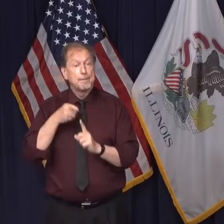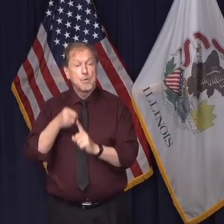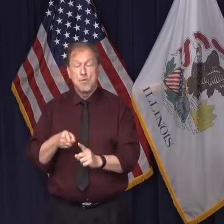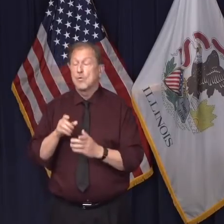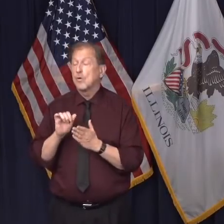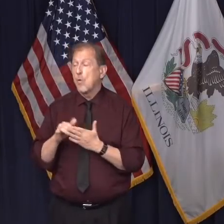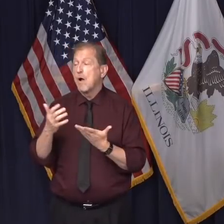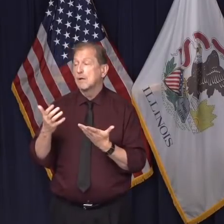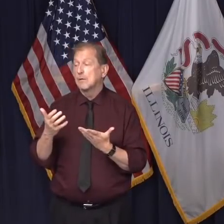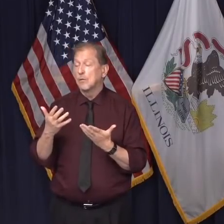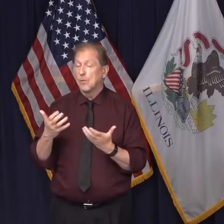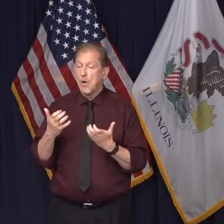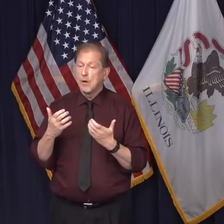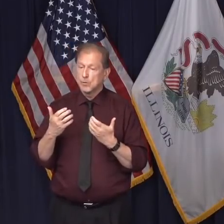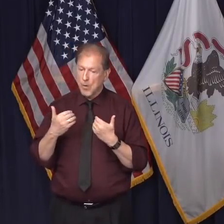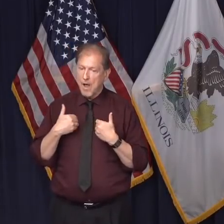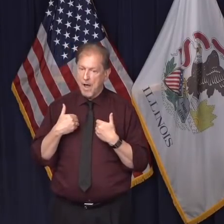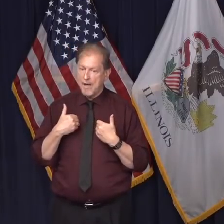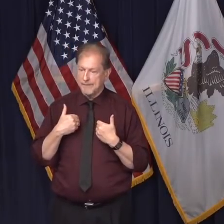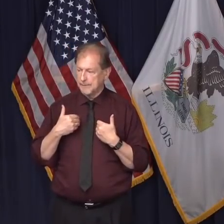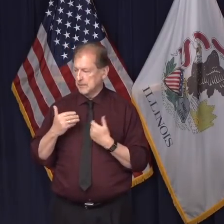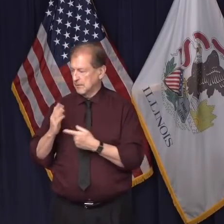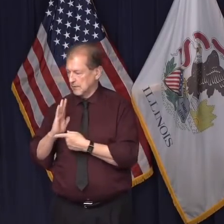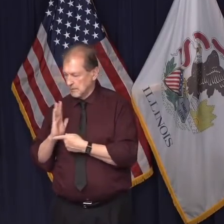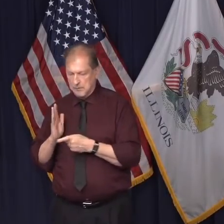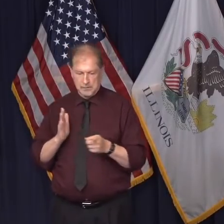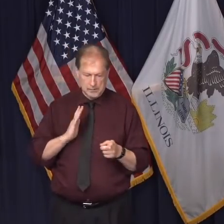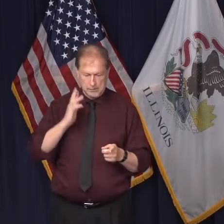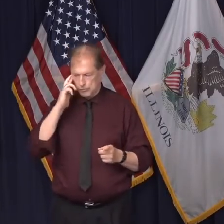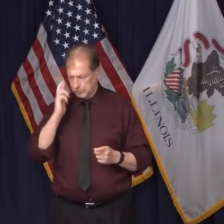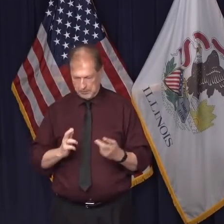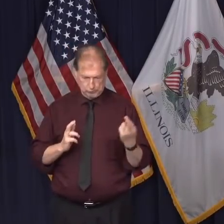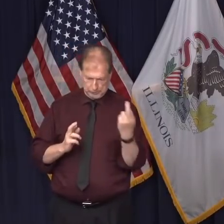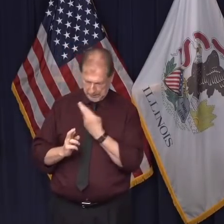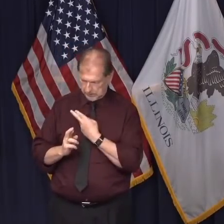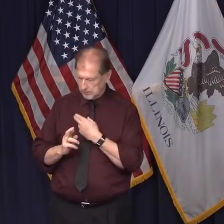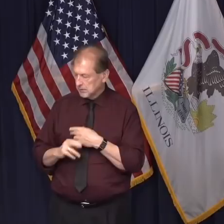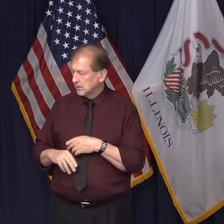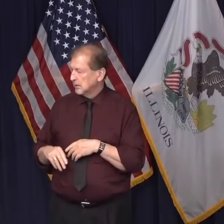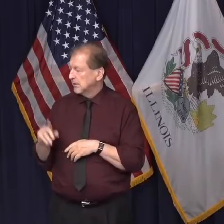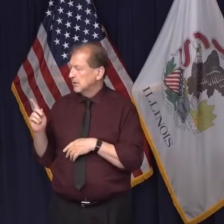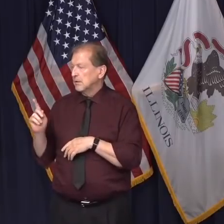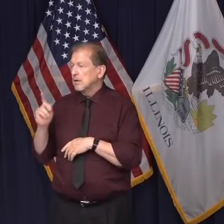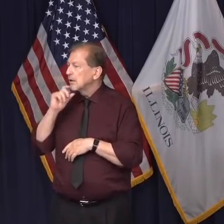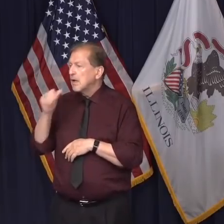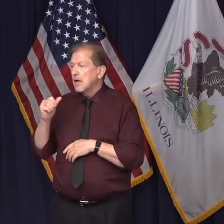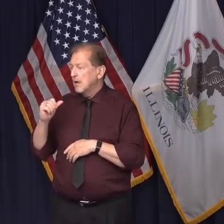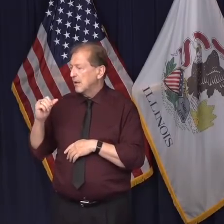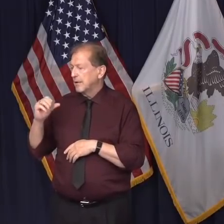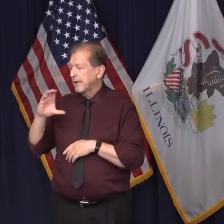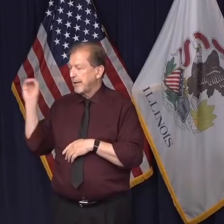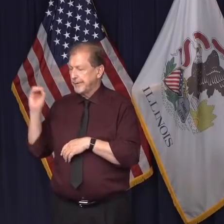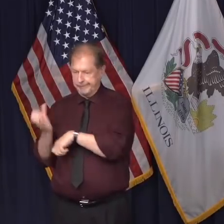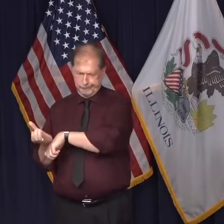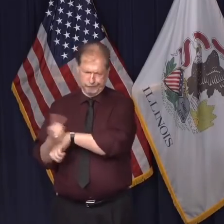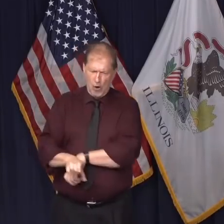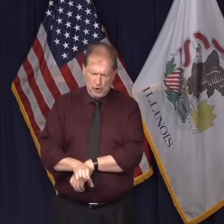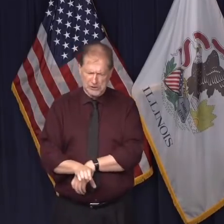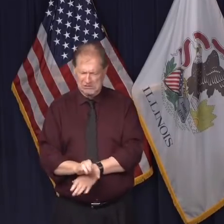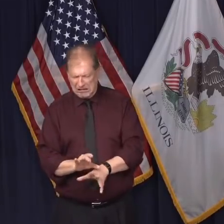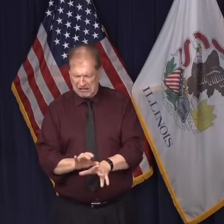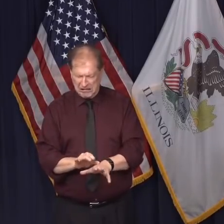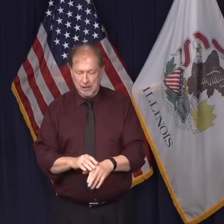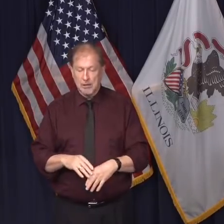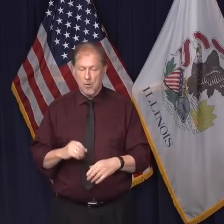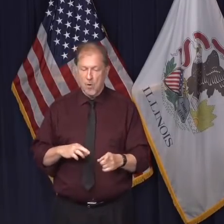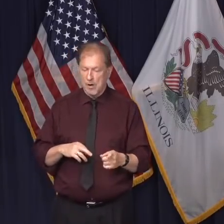a common decency that should come from employers. And then, of course, we'll rely on enforcement wherever